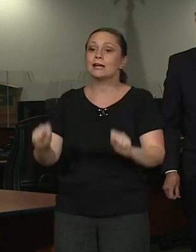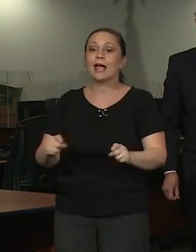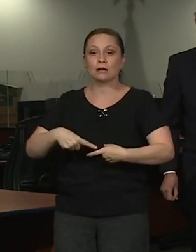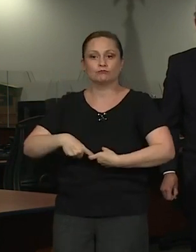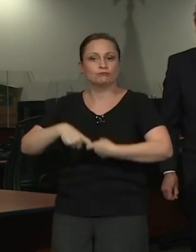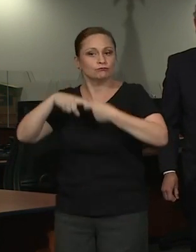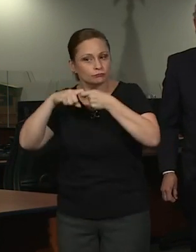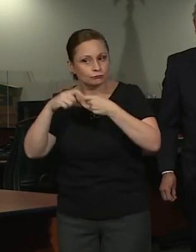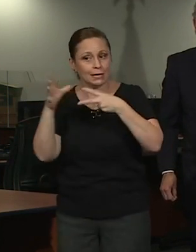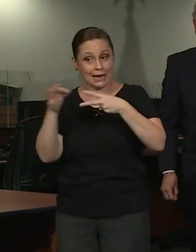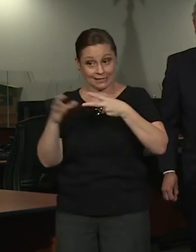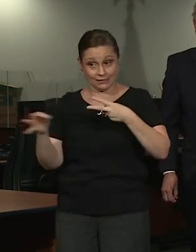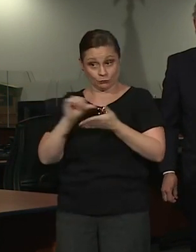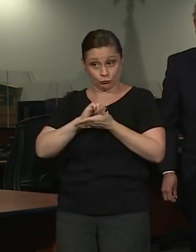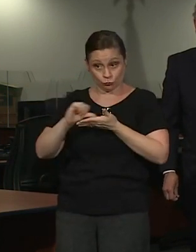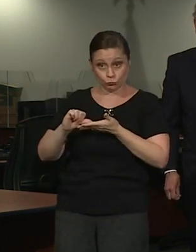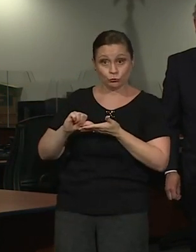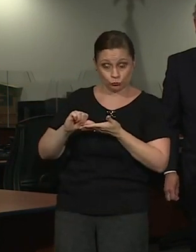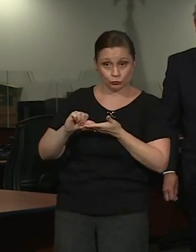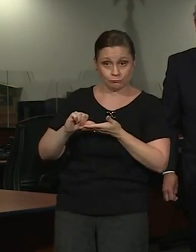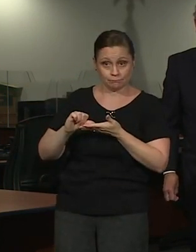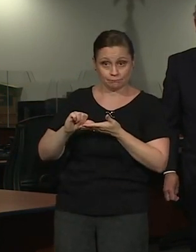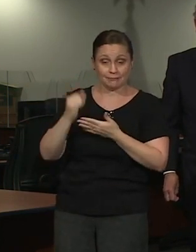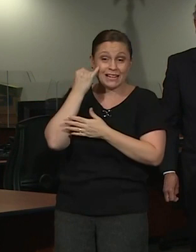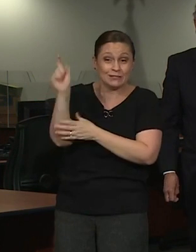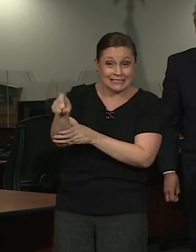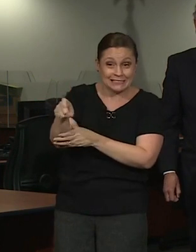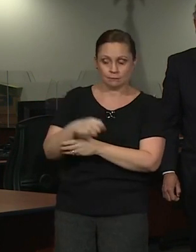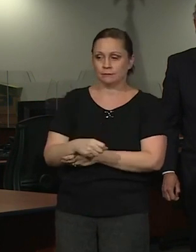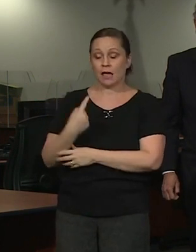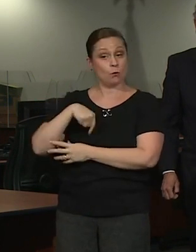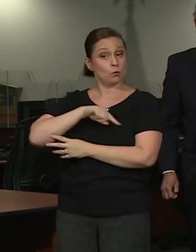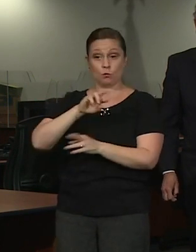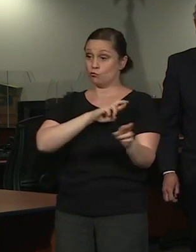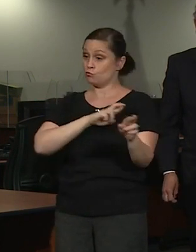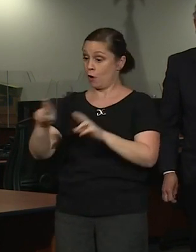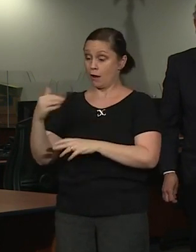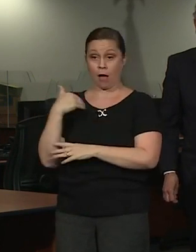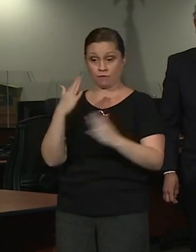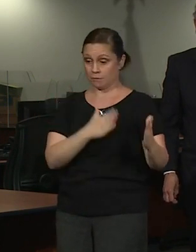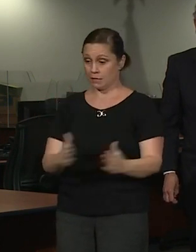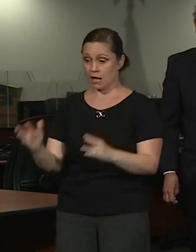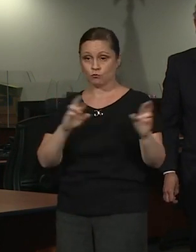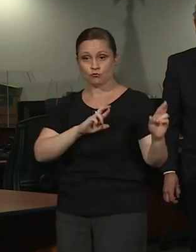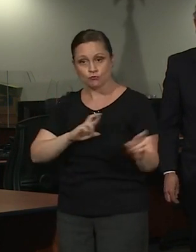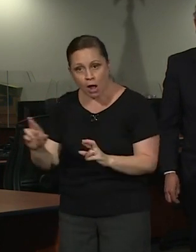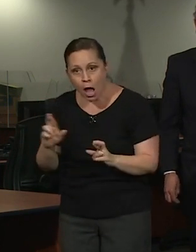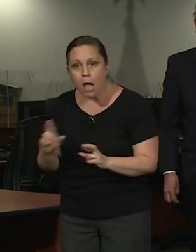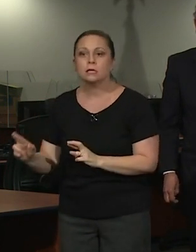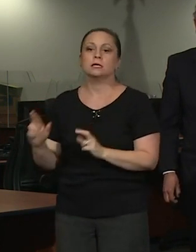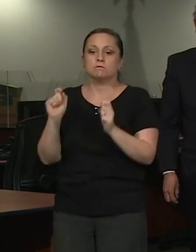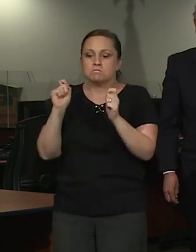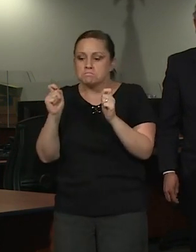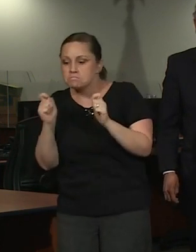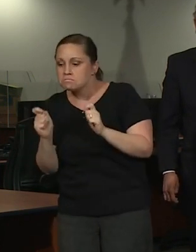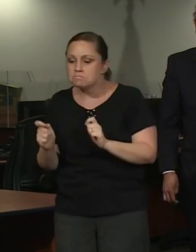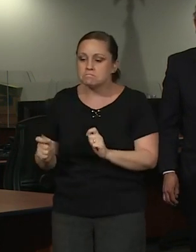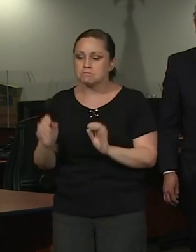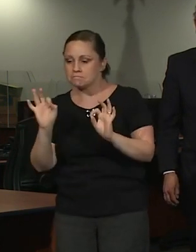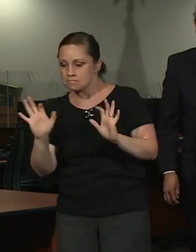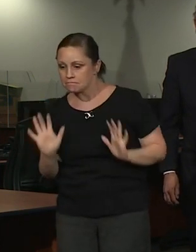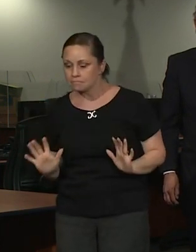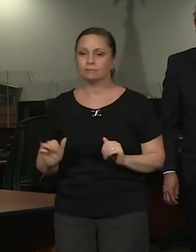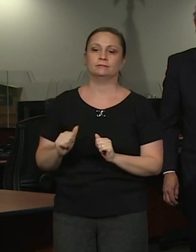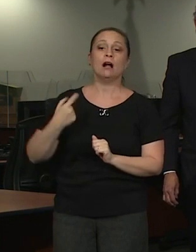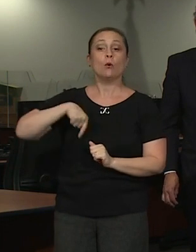prepared to implement that plan that we have developed. It has been refined. We're ready to be able to do so. We actually